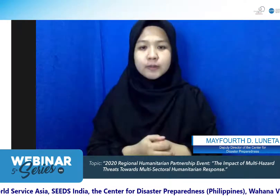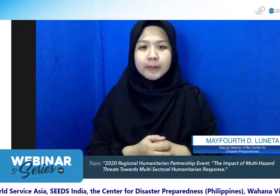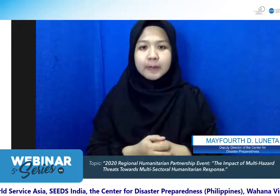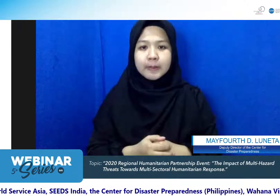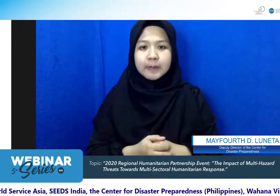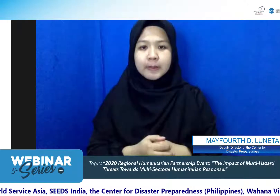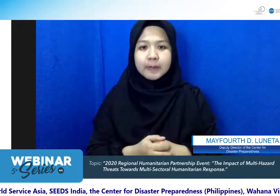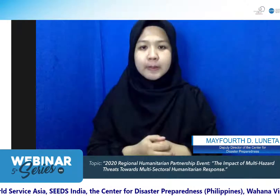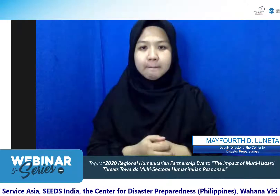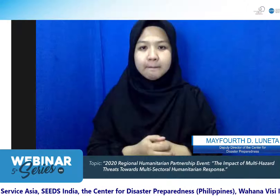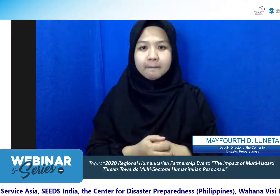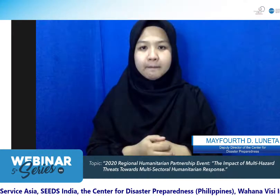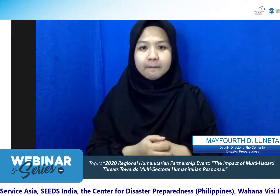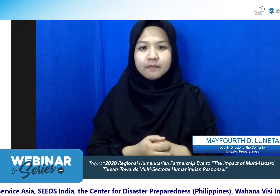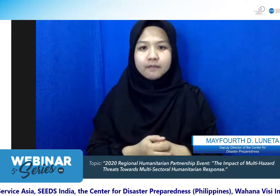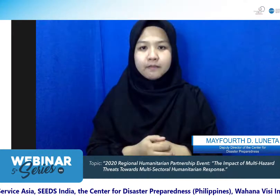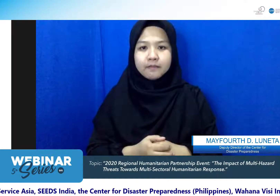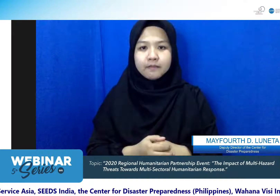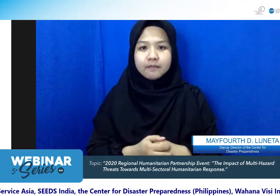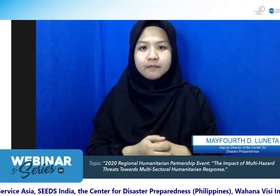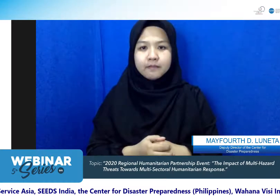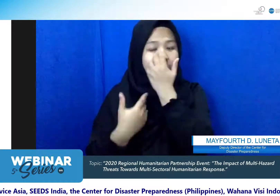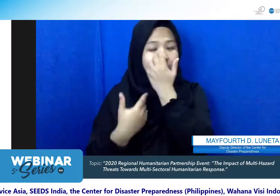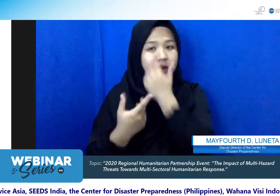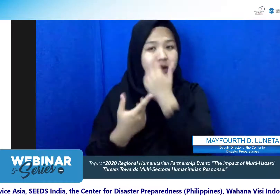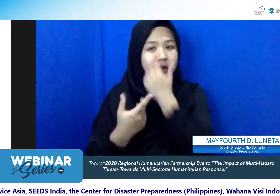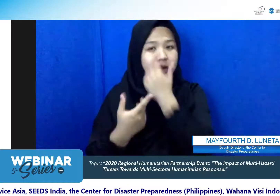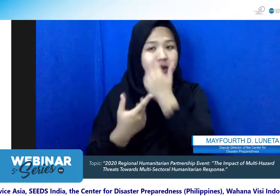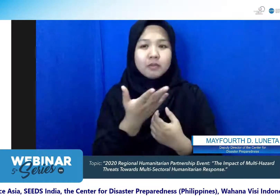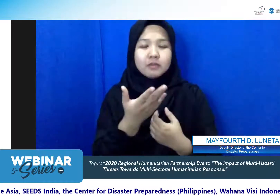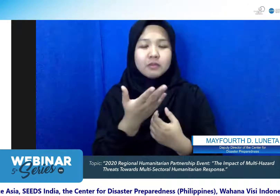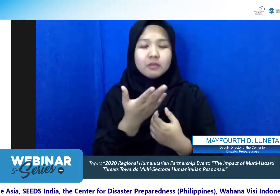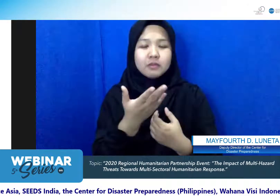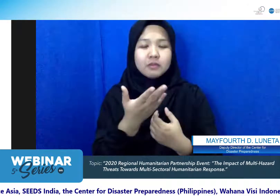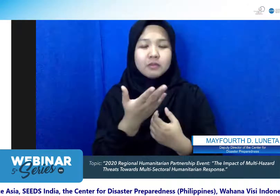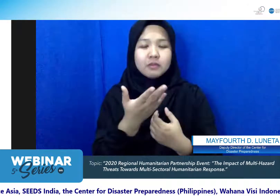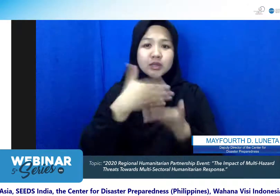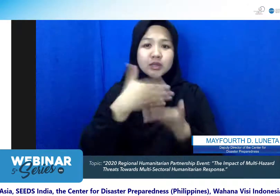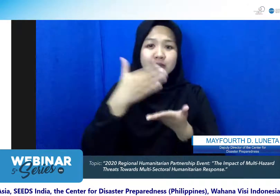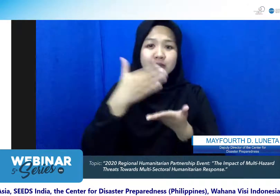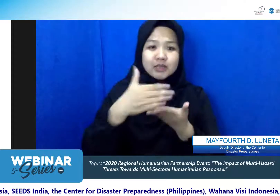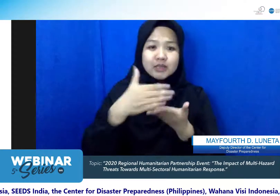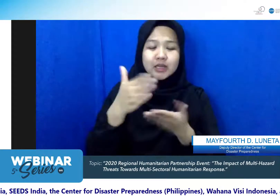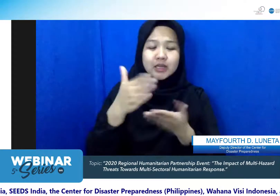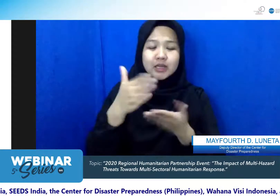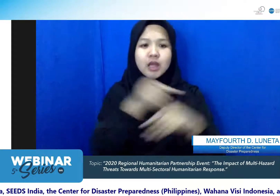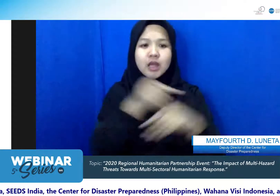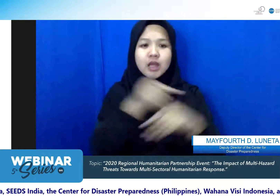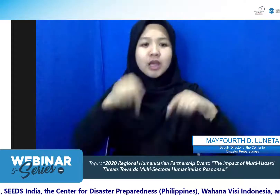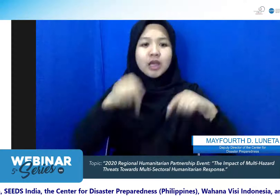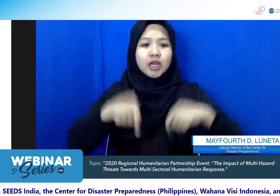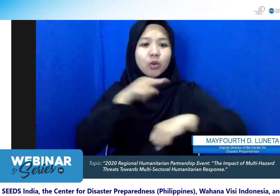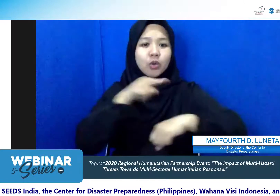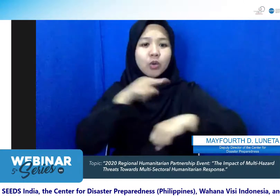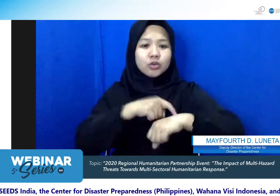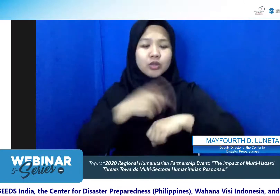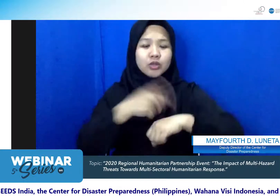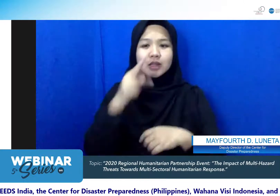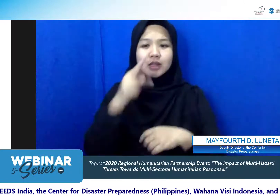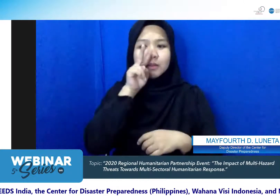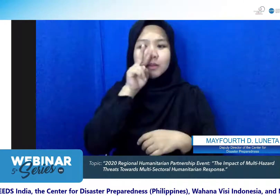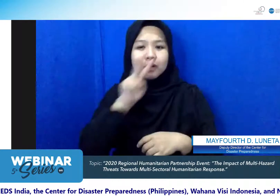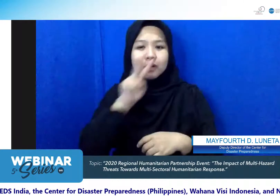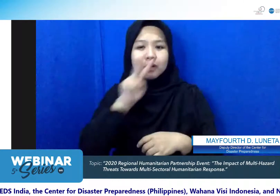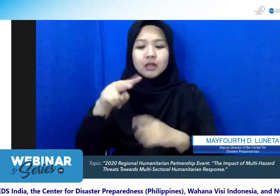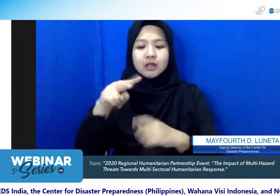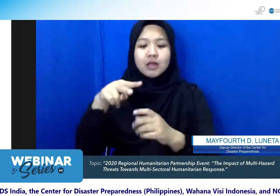I have also covered partly in terms of what I was sharing. But I think it's time that we look at the